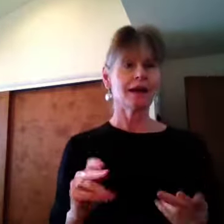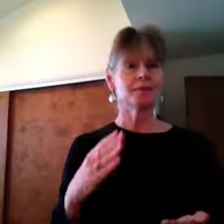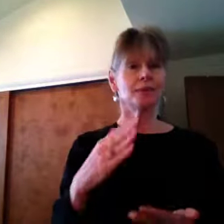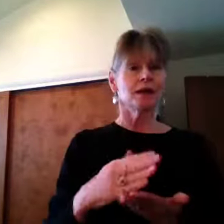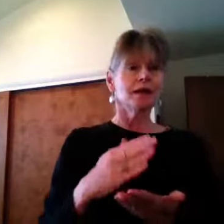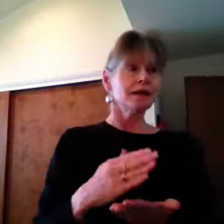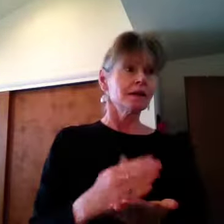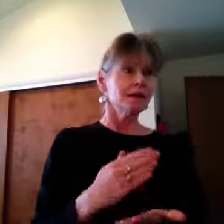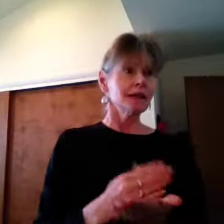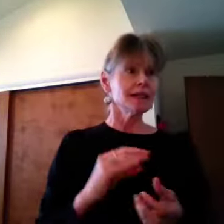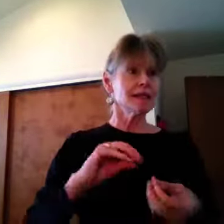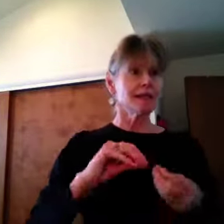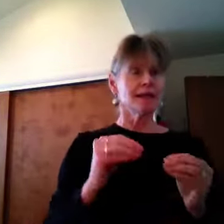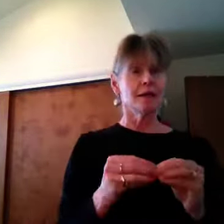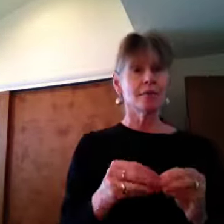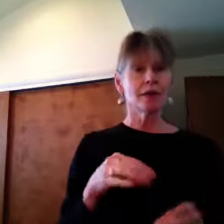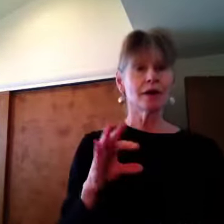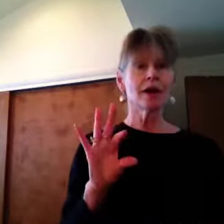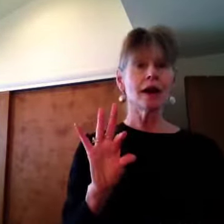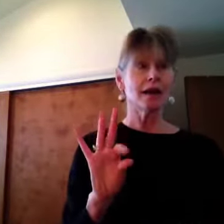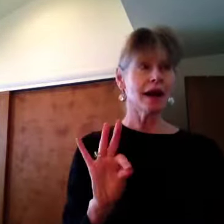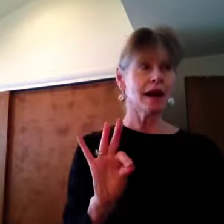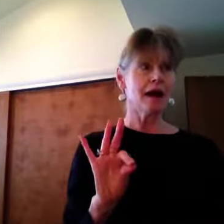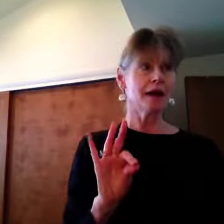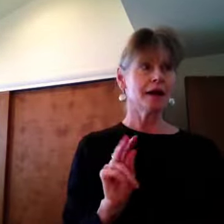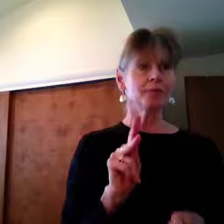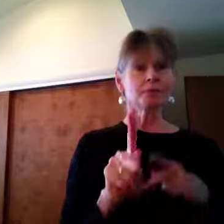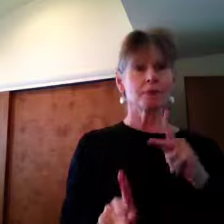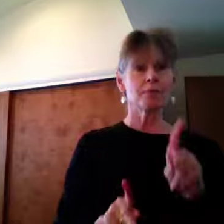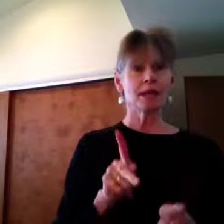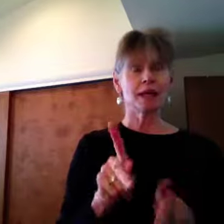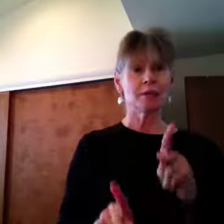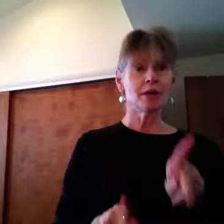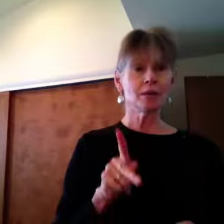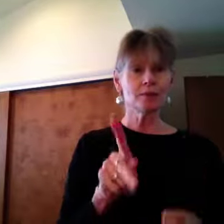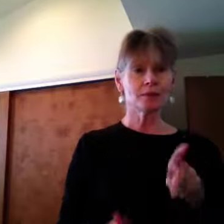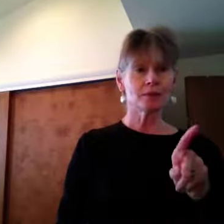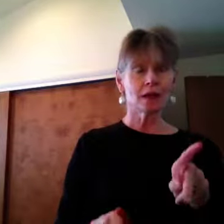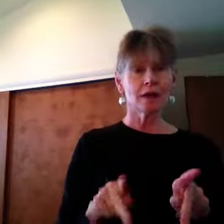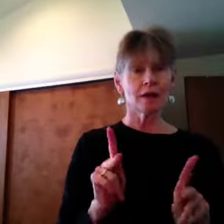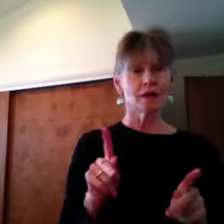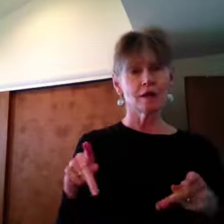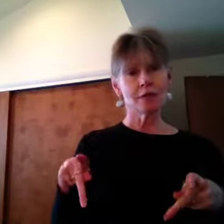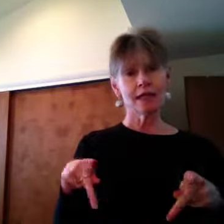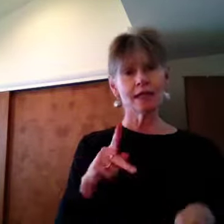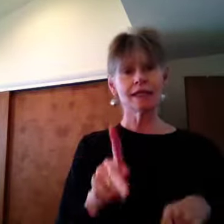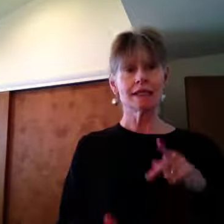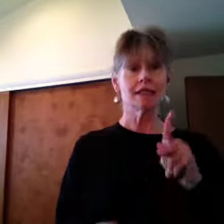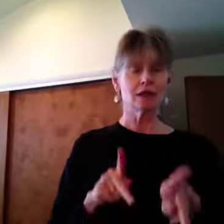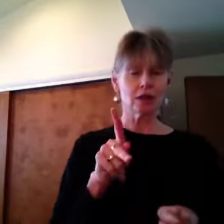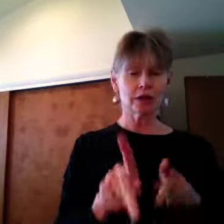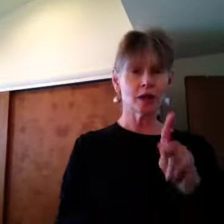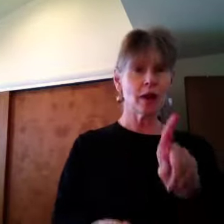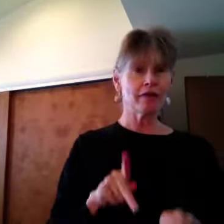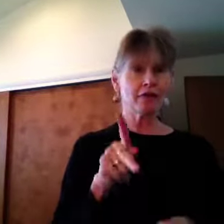Okay, list number 9. People, those are P's circling away from